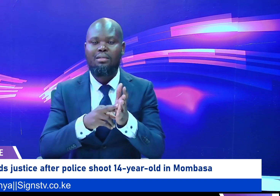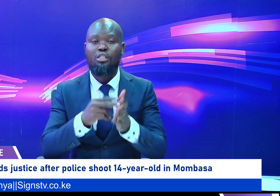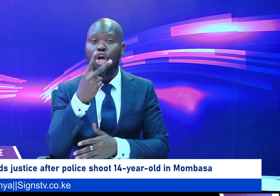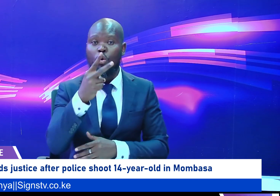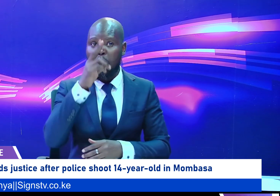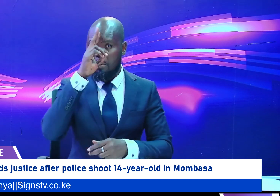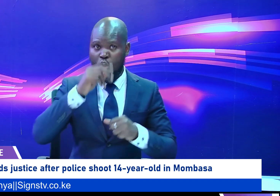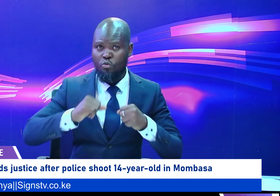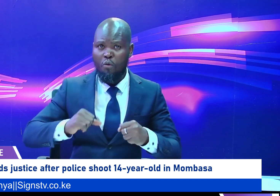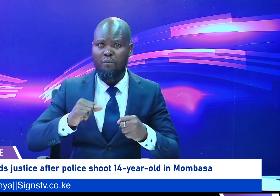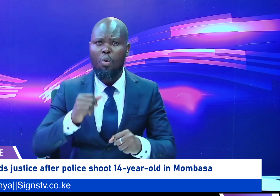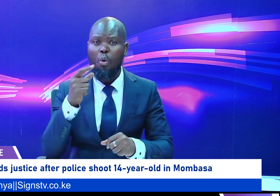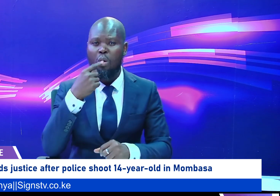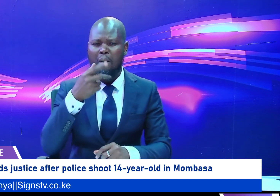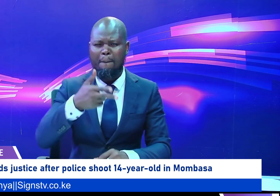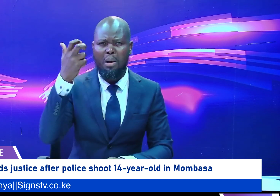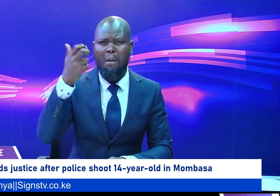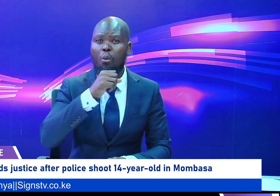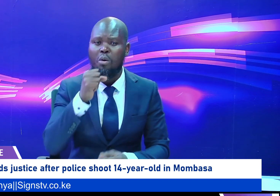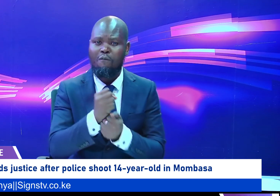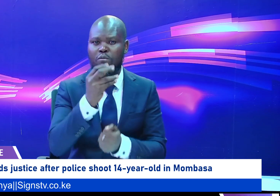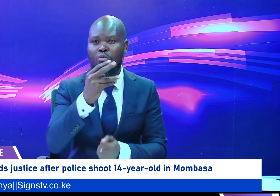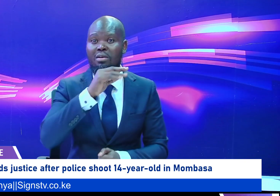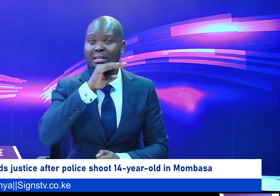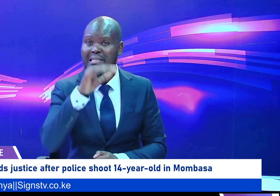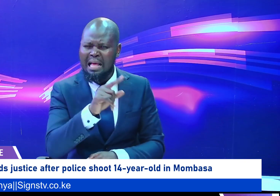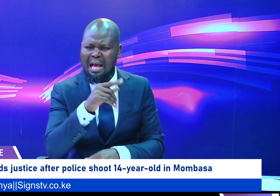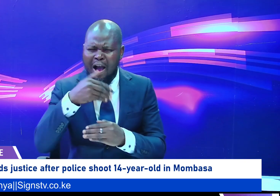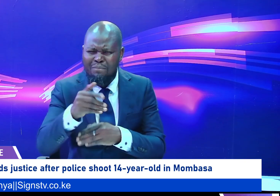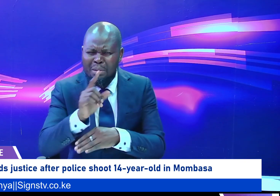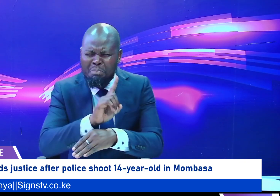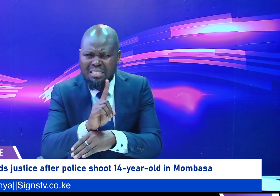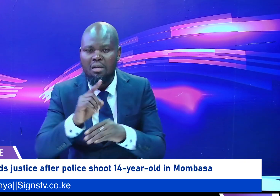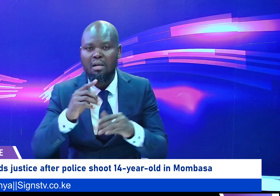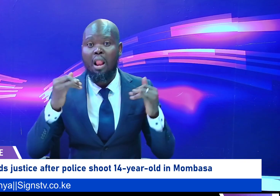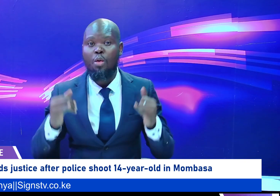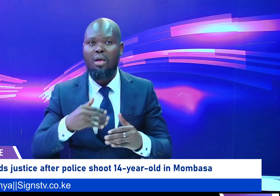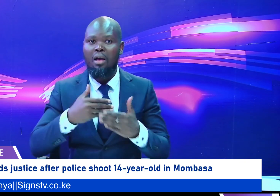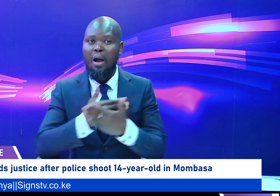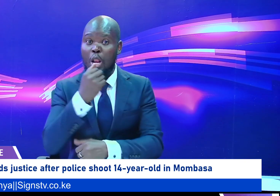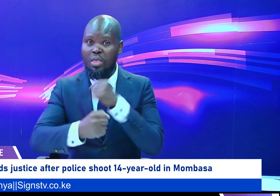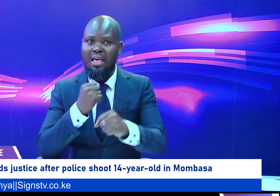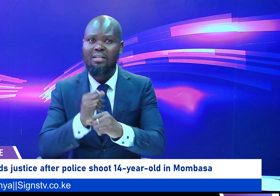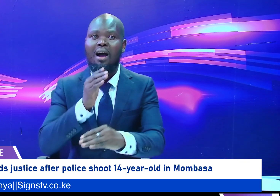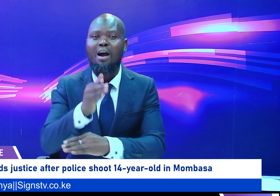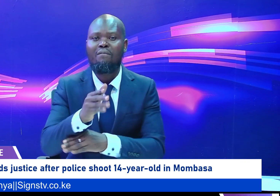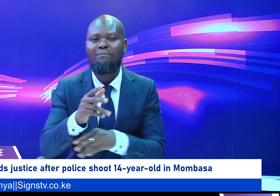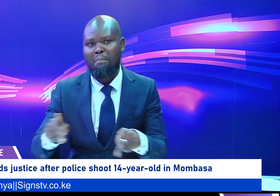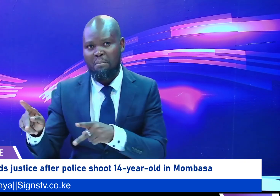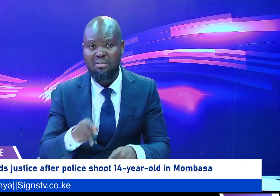and prosecution of two police officers who allegedly shot dead their 14-year-old son minutes